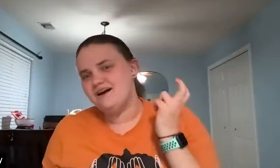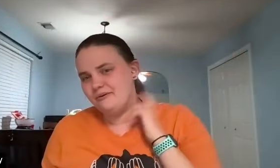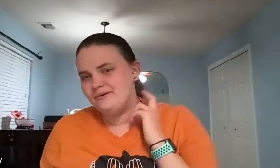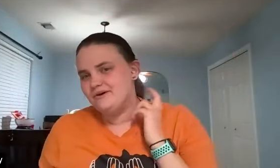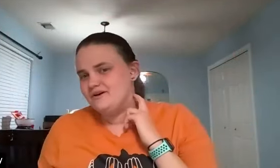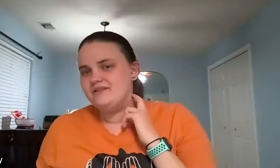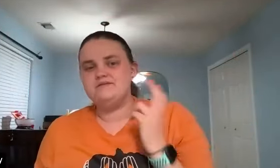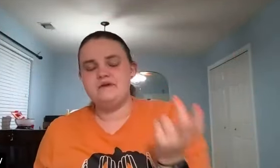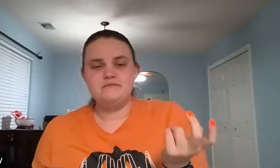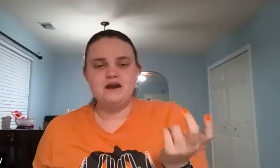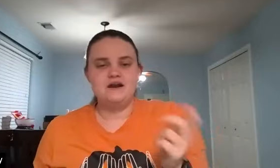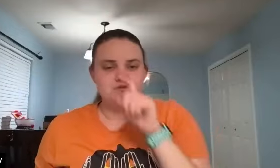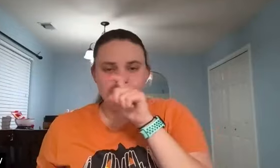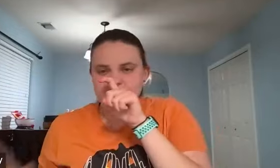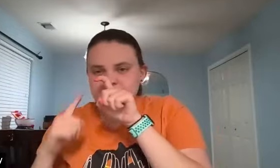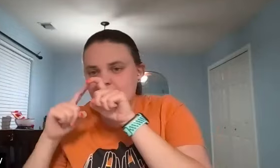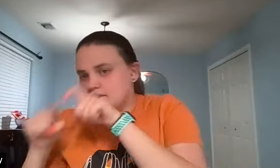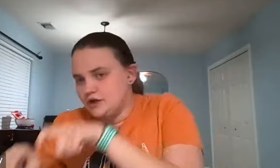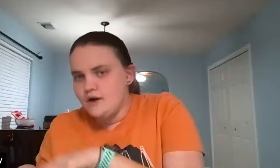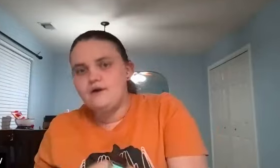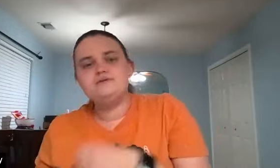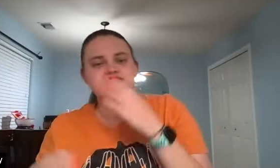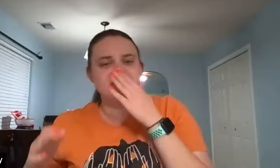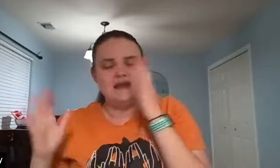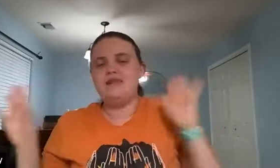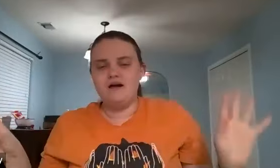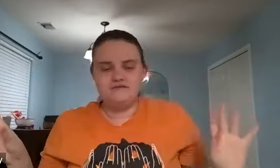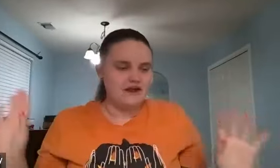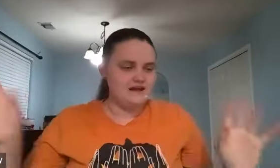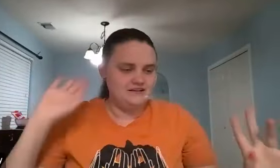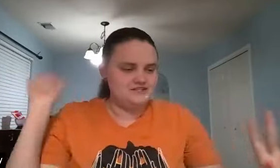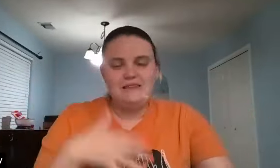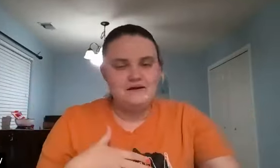Oh, the vampire, the witch with the long nose, and I love that. I love it.